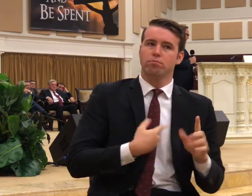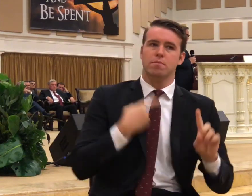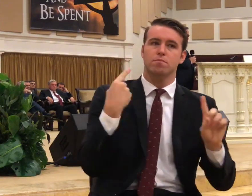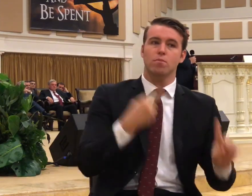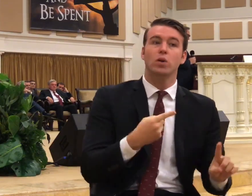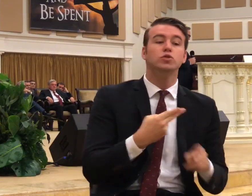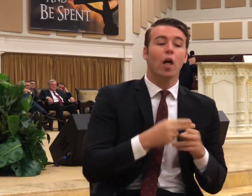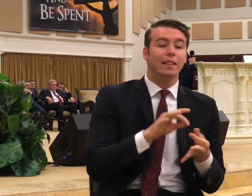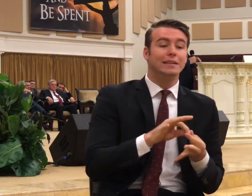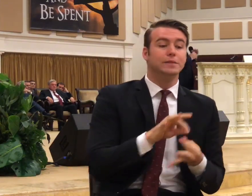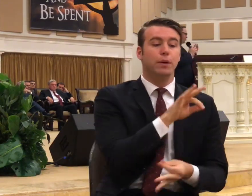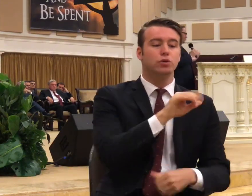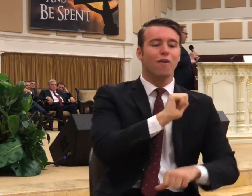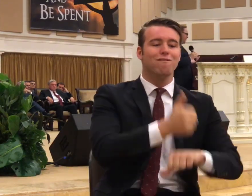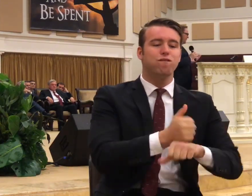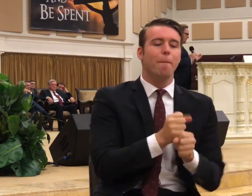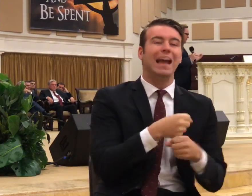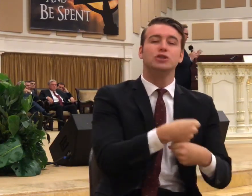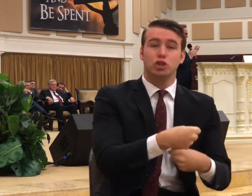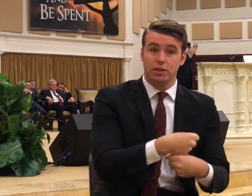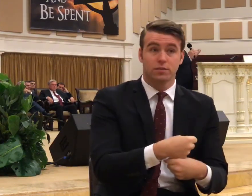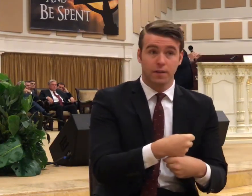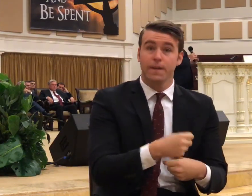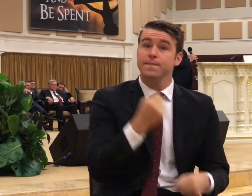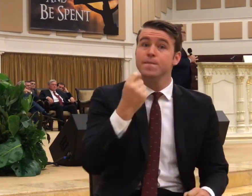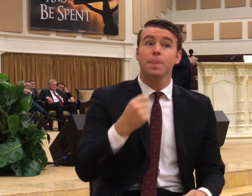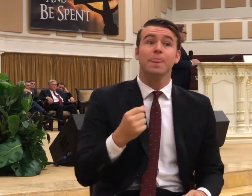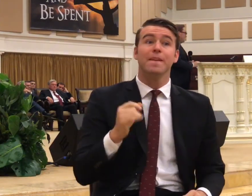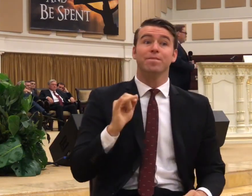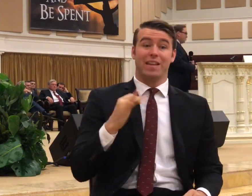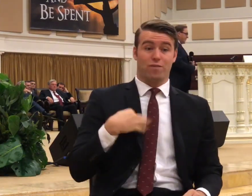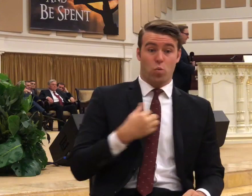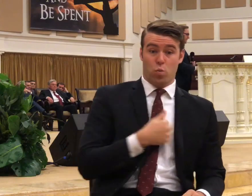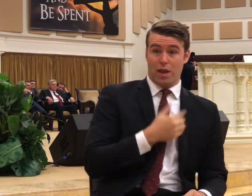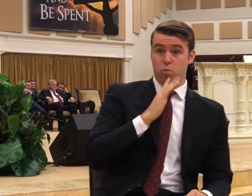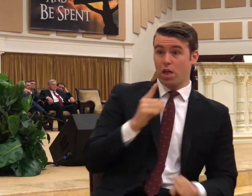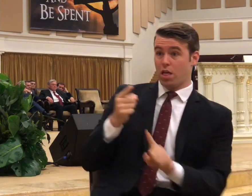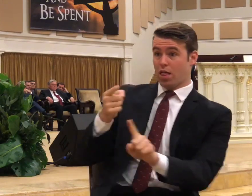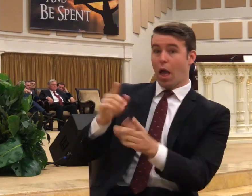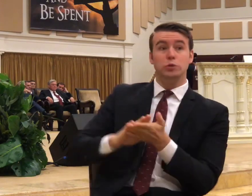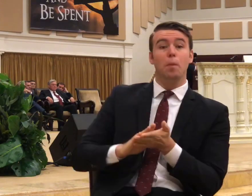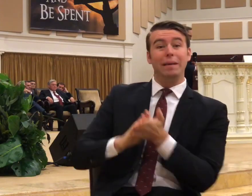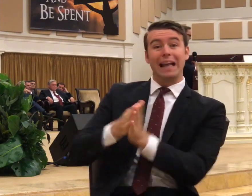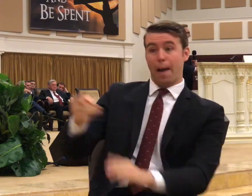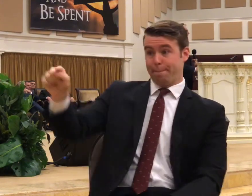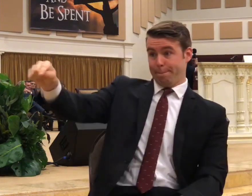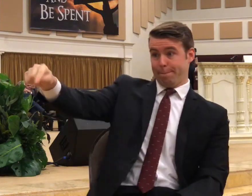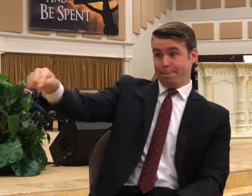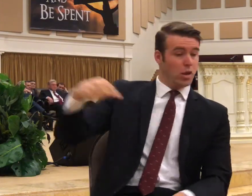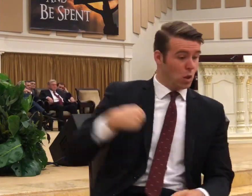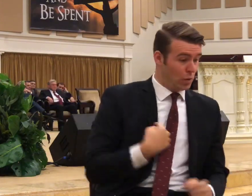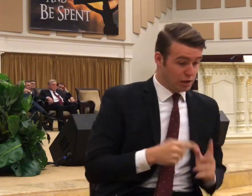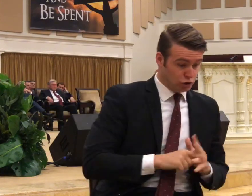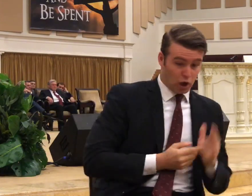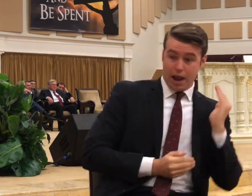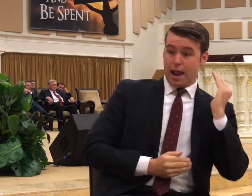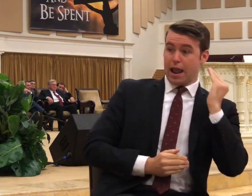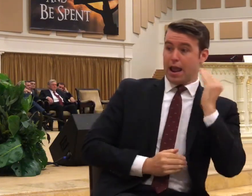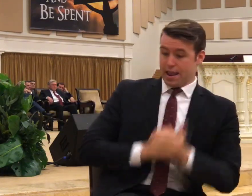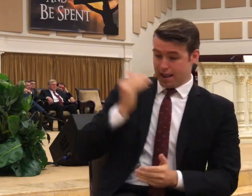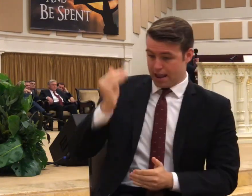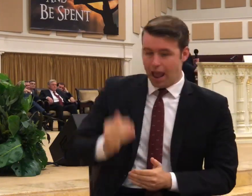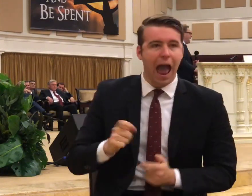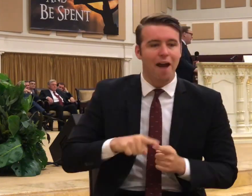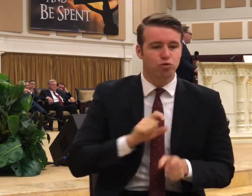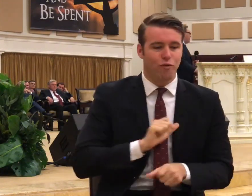called spiritual formation. Everything, if we're on the path of becoming, it begins in the spirit, just like in the Genesis account.